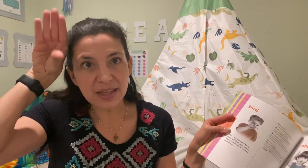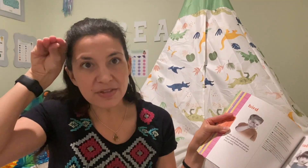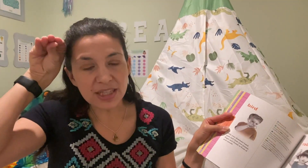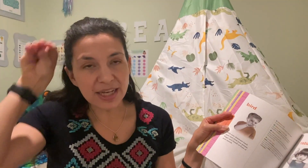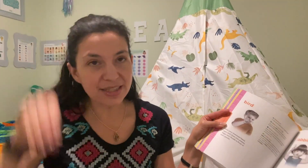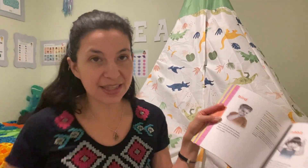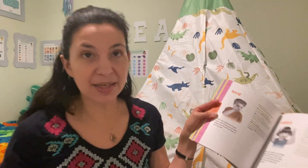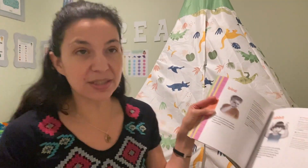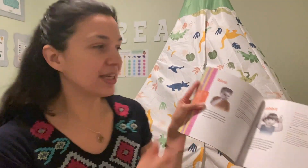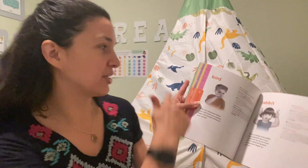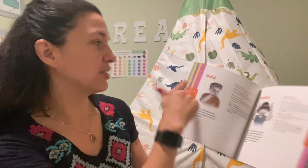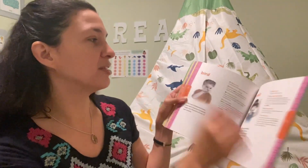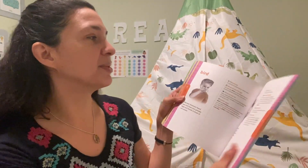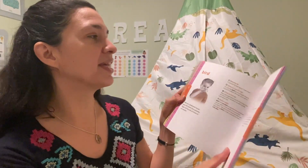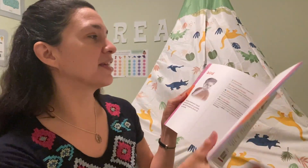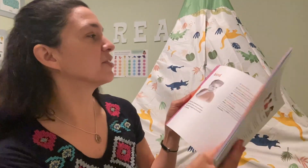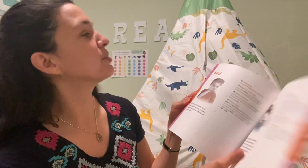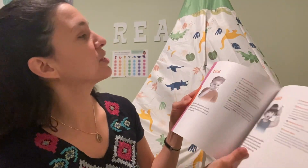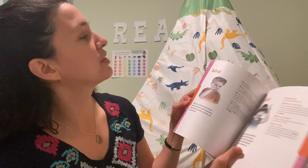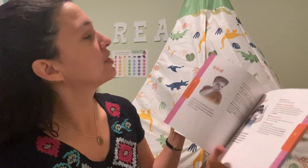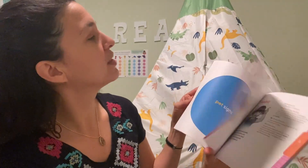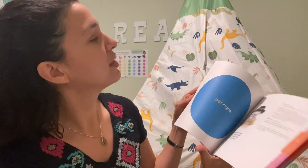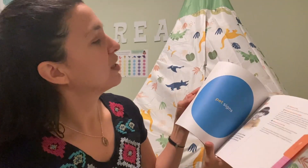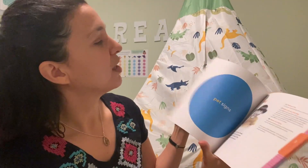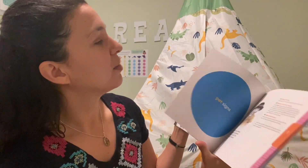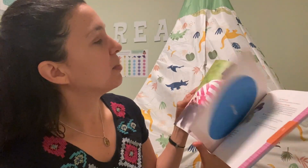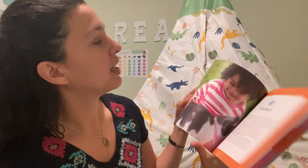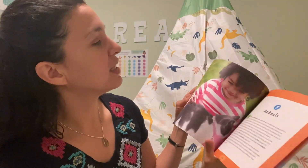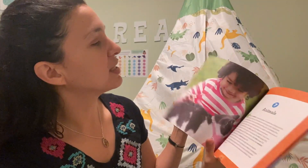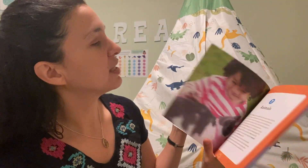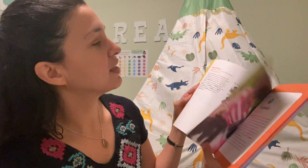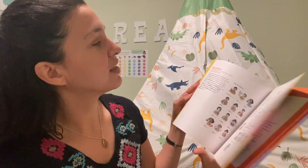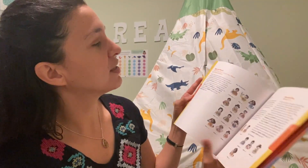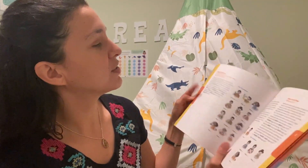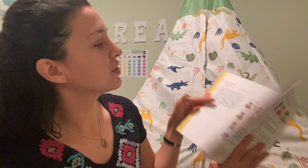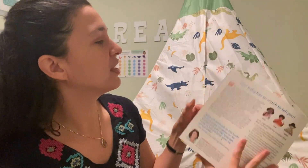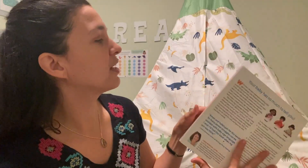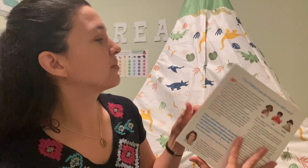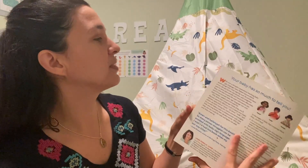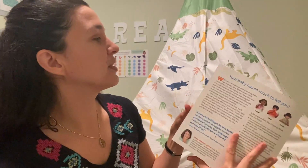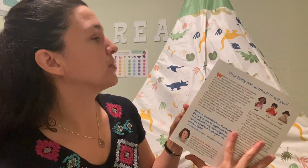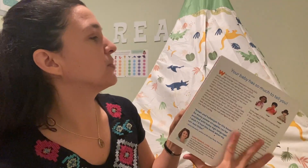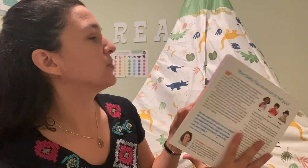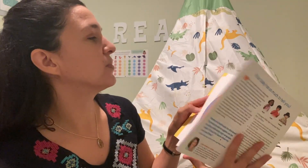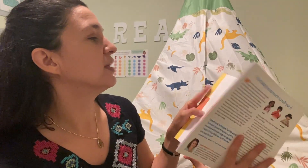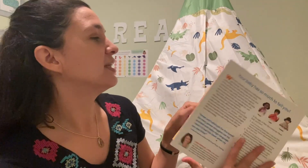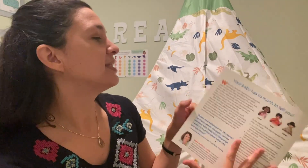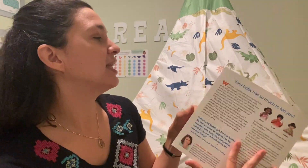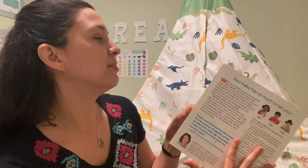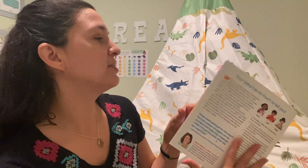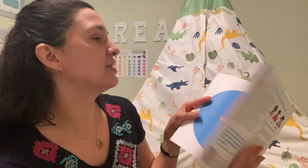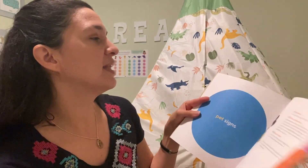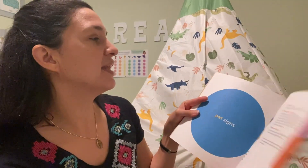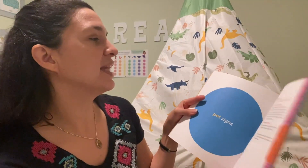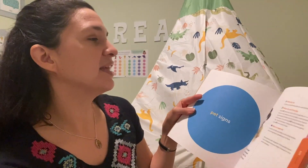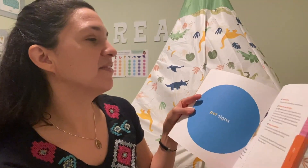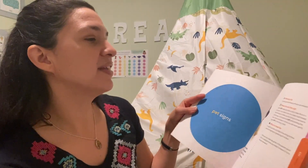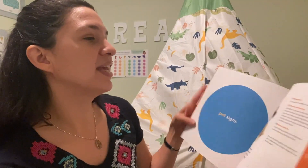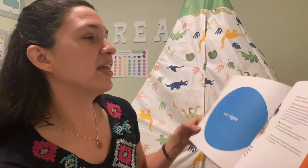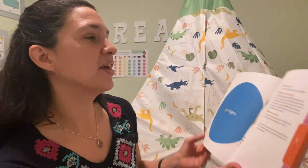loves light. That's actually in the beginning of the book. But there's a lot of really cool tips that they give in here,